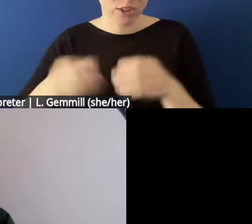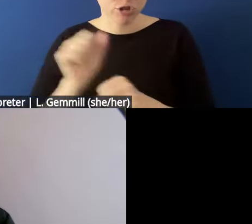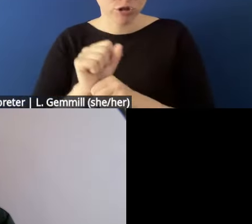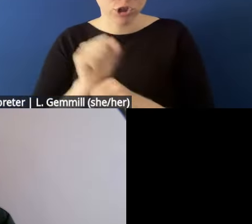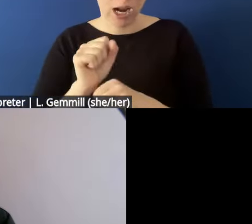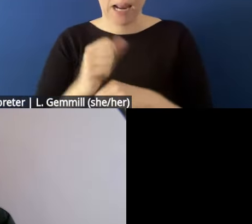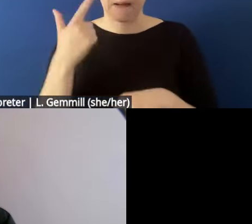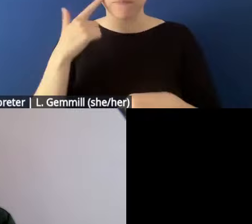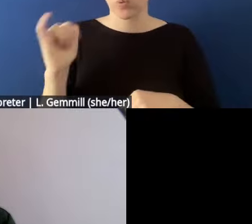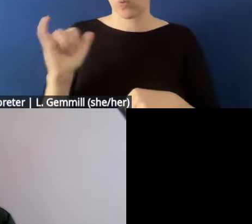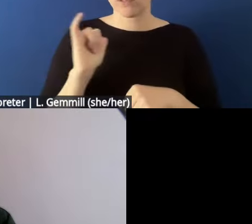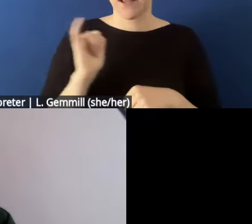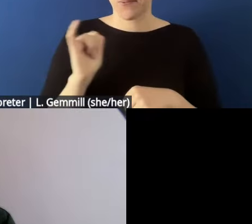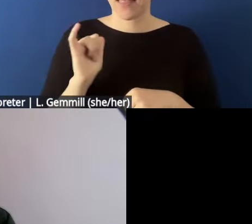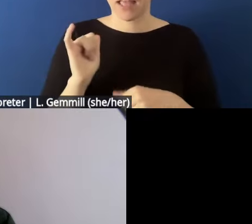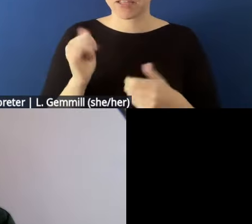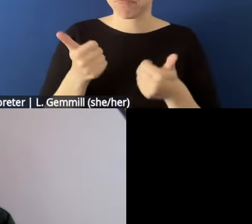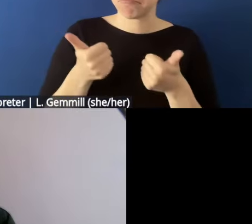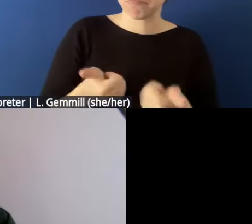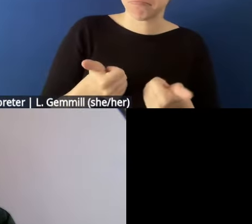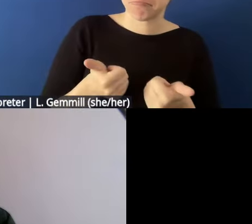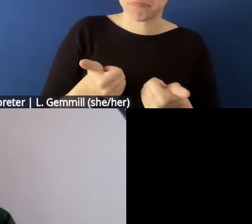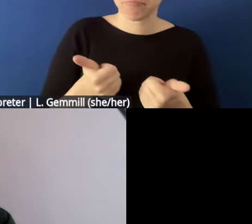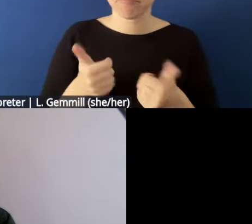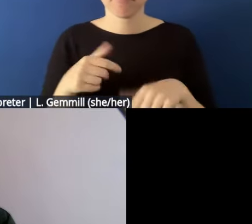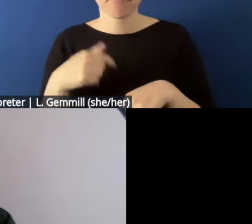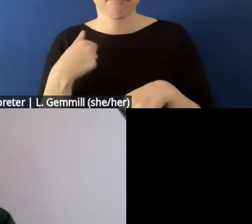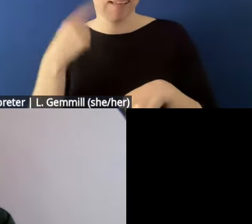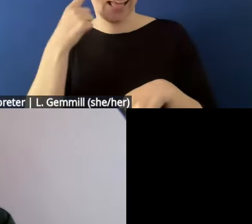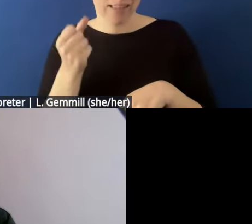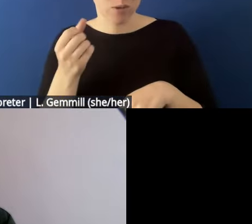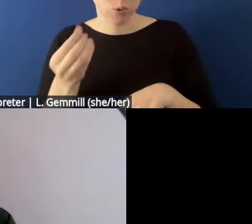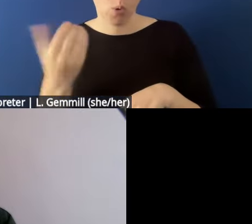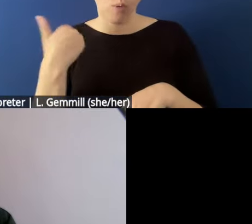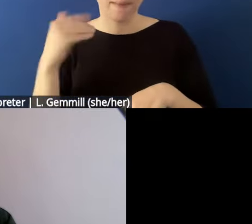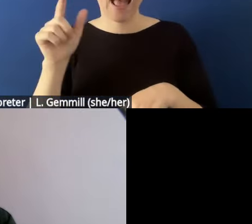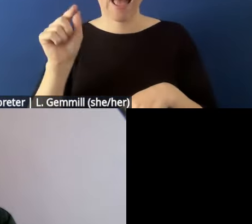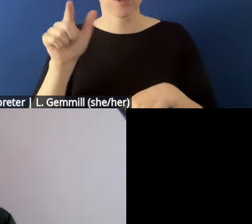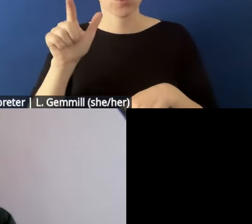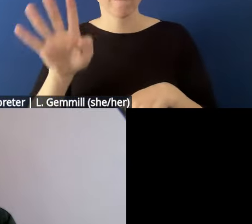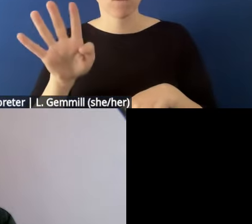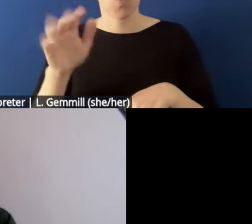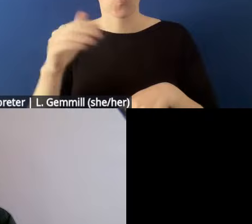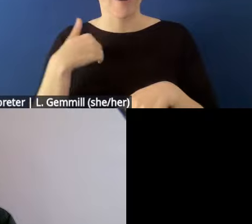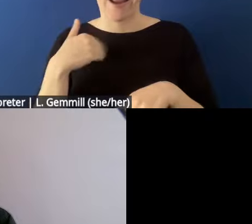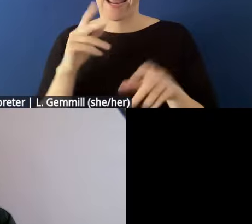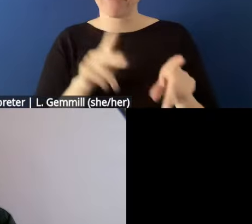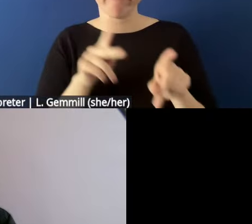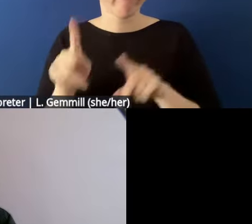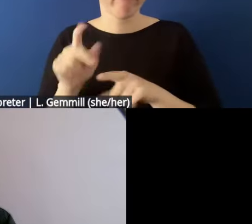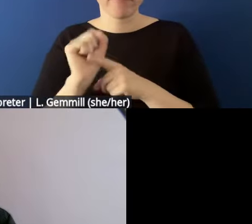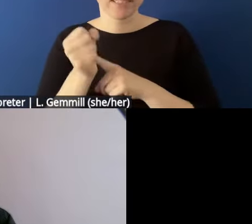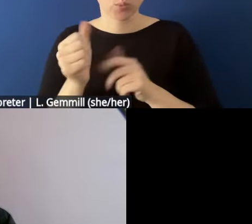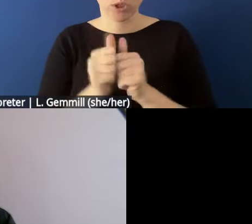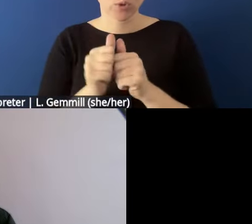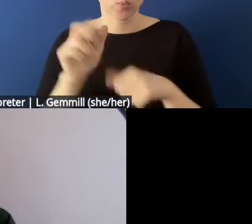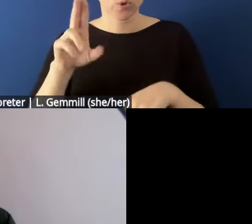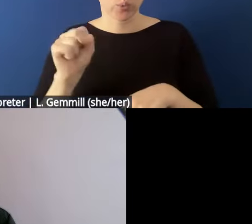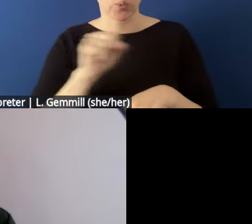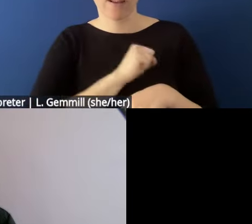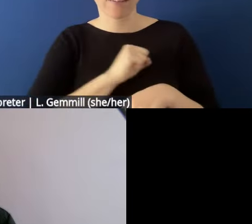have it. Yeah, I think so. I think in 24, we had this with US Senate candidates, Right. right? So we had, again,